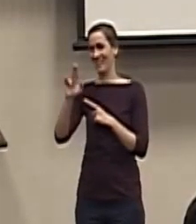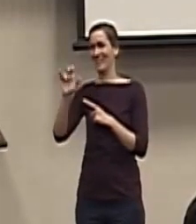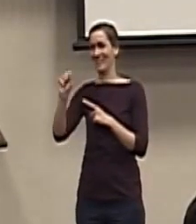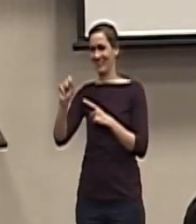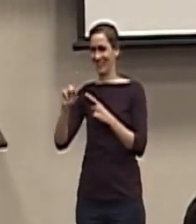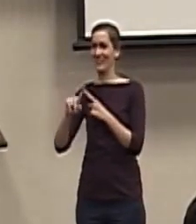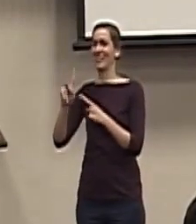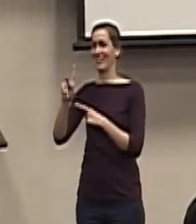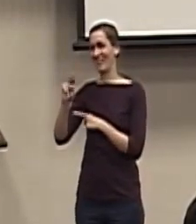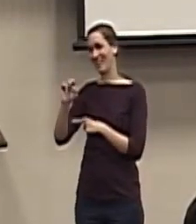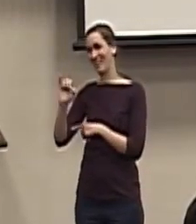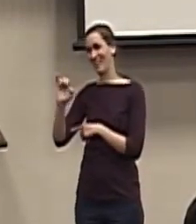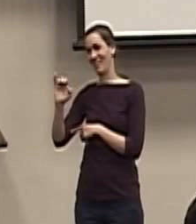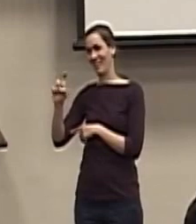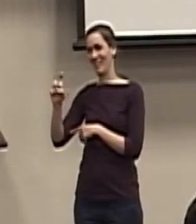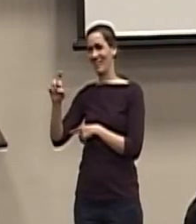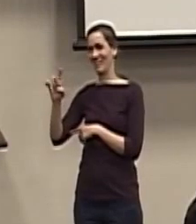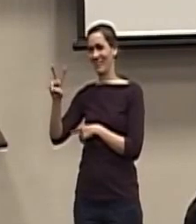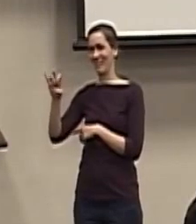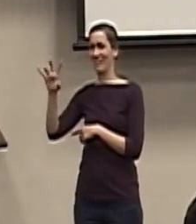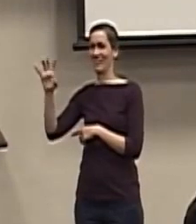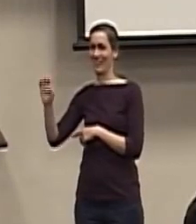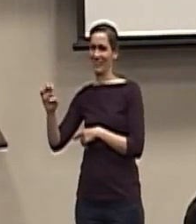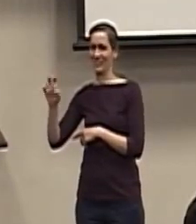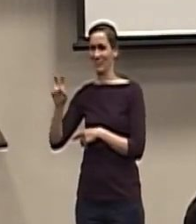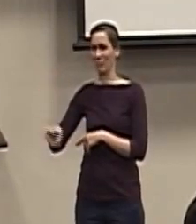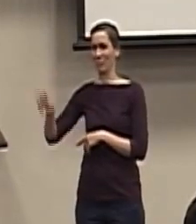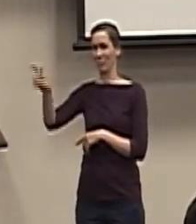not finding one or feeling like I'd found one.